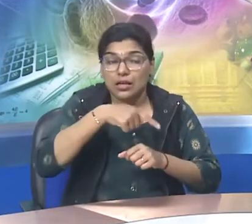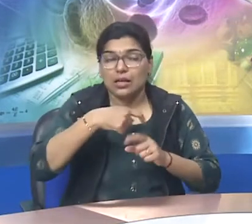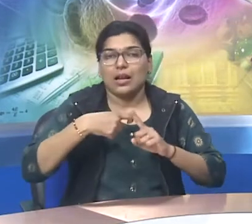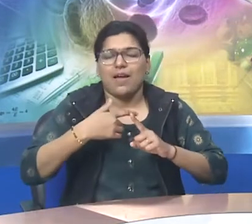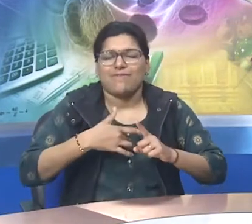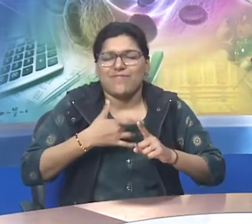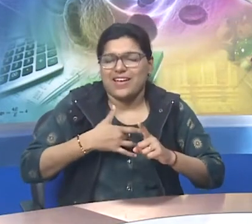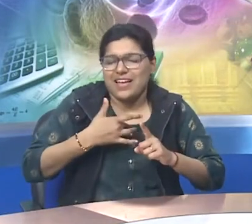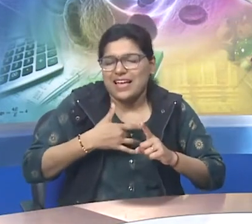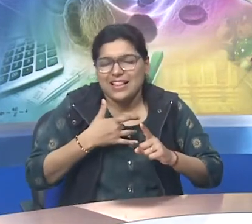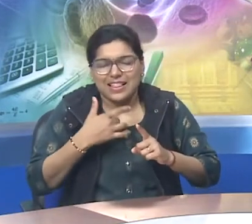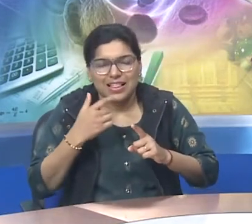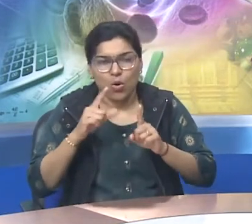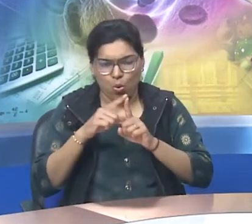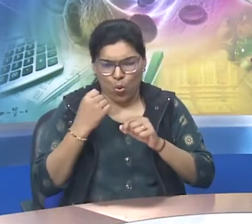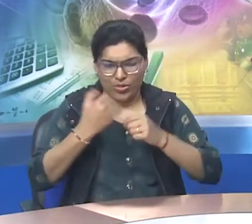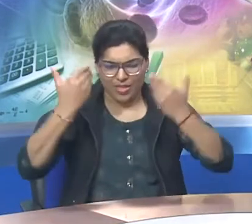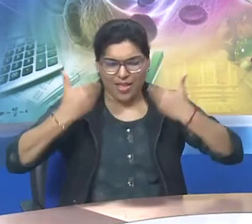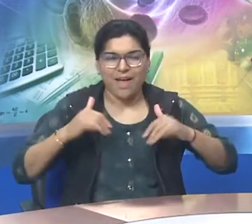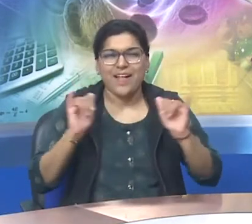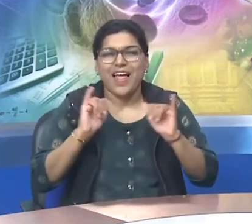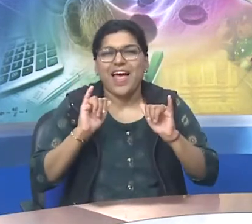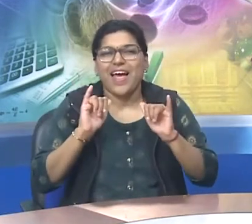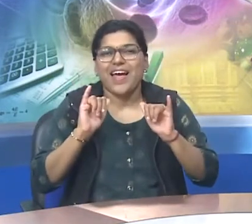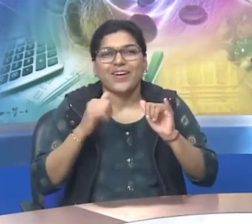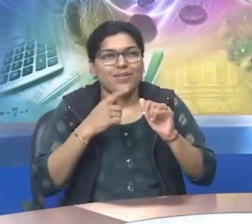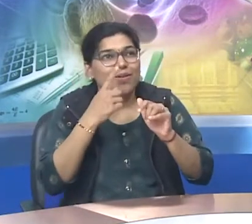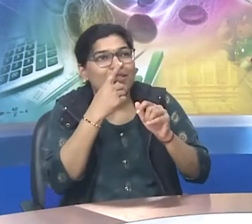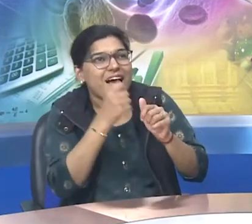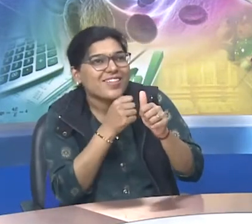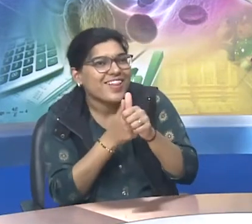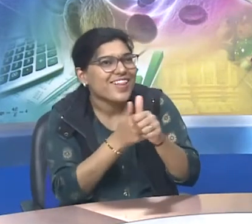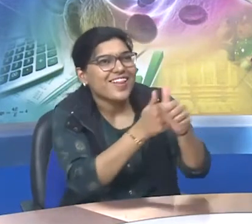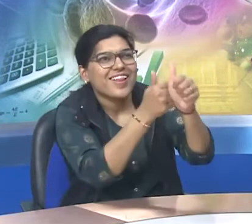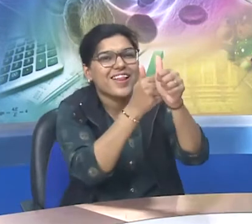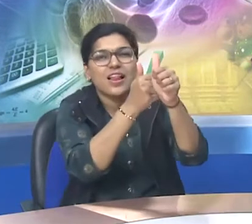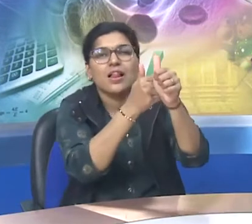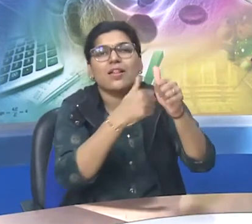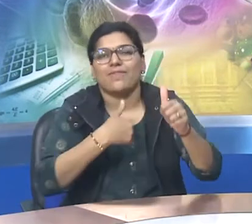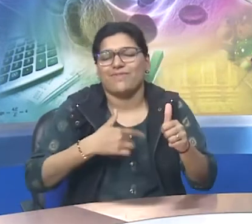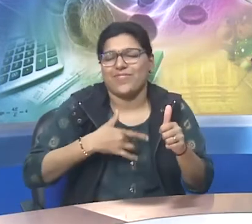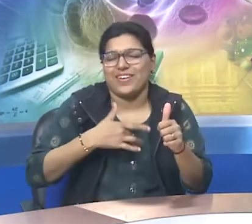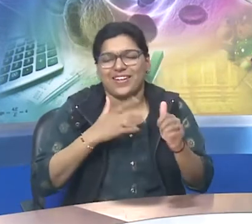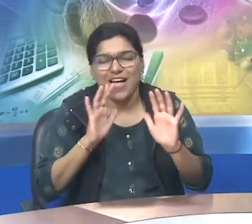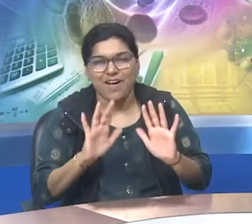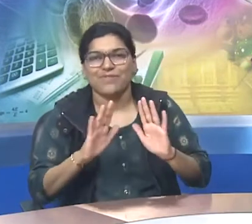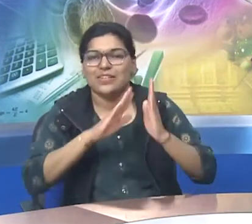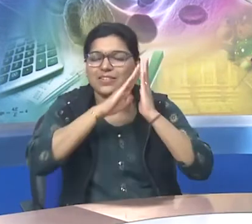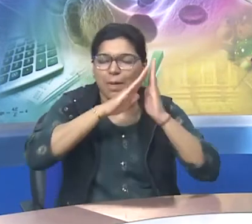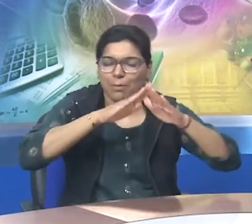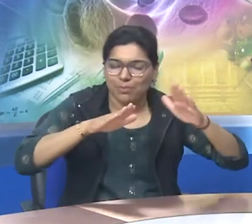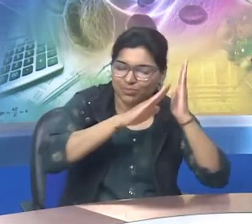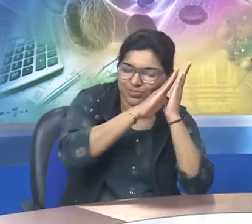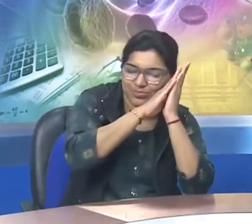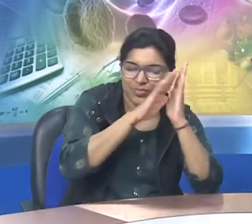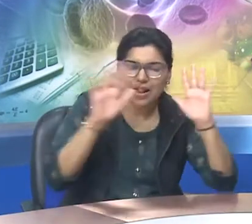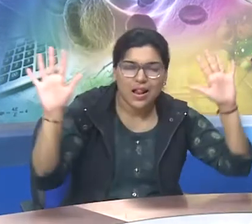It is just like she used to roam behind her grandmother, so